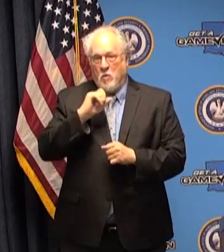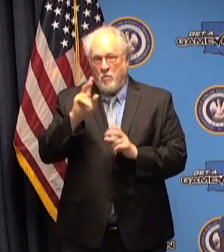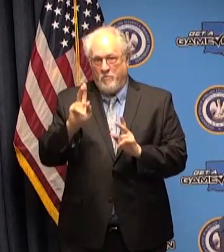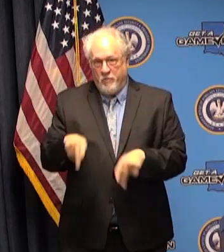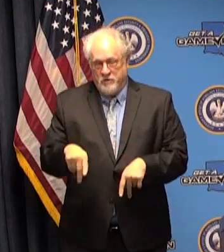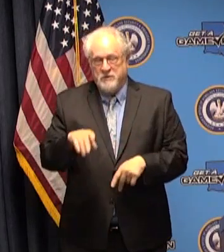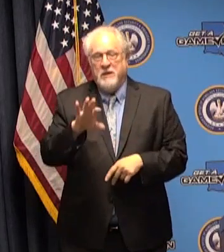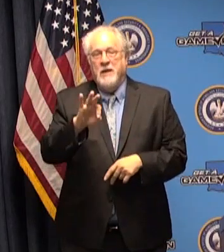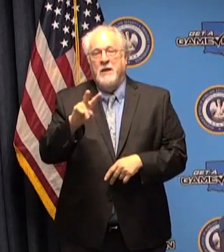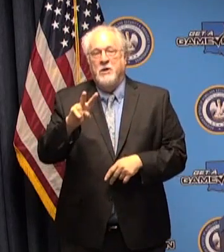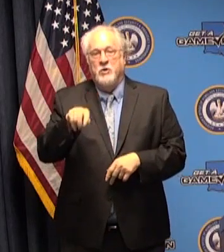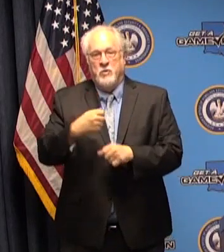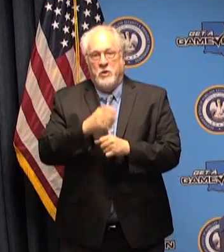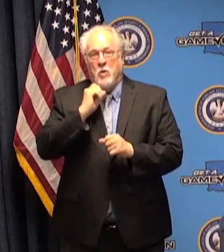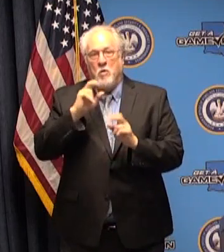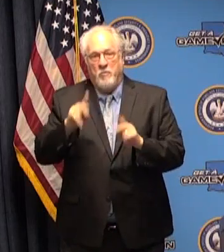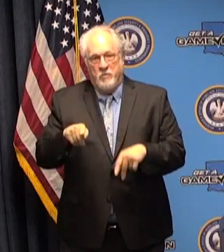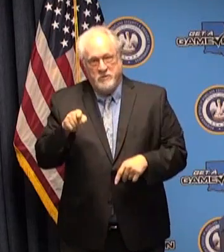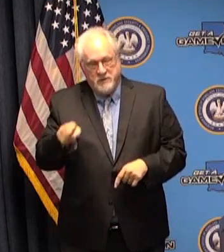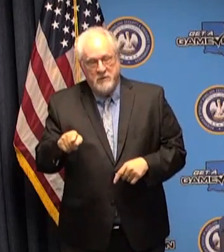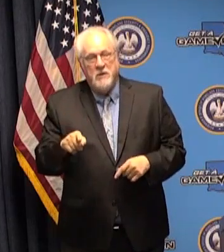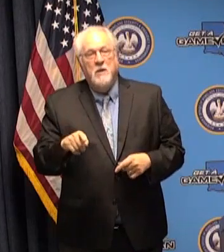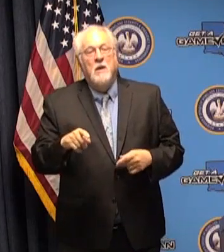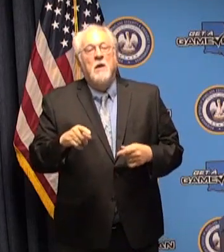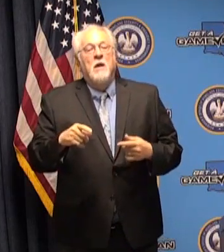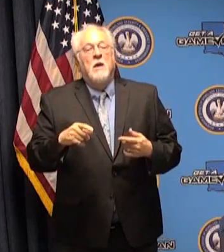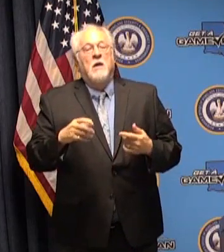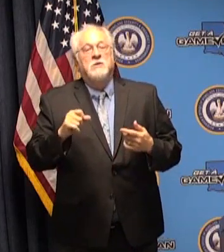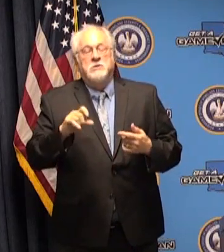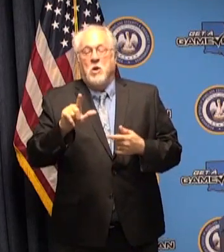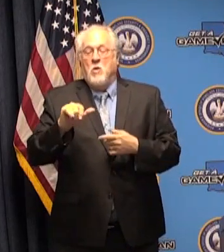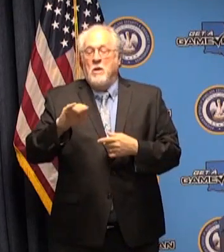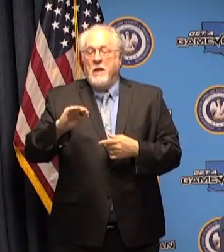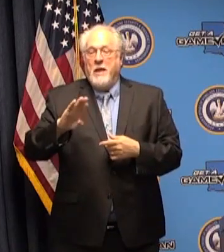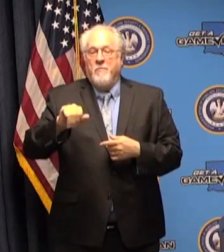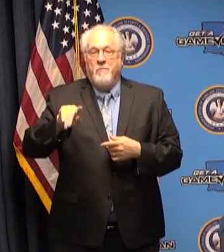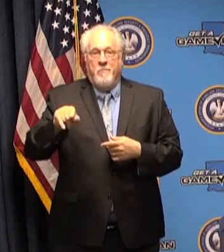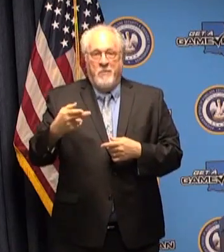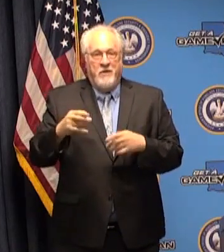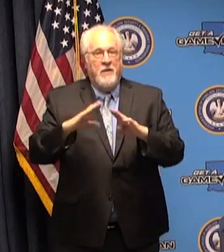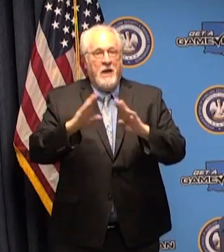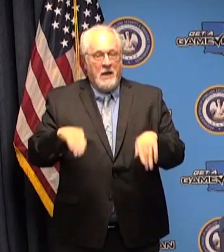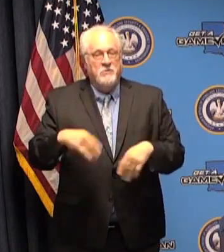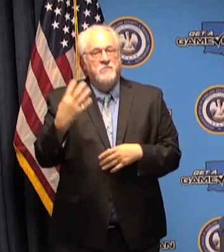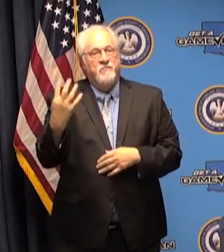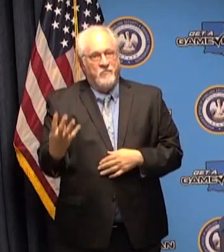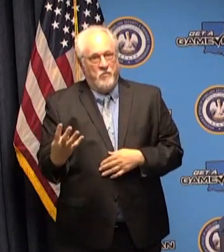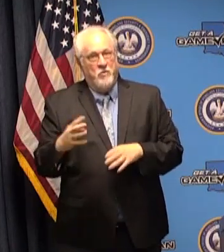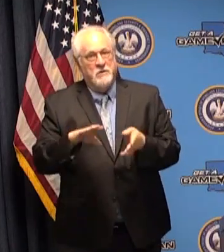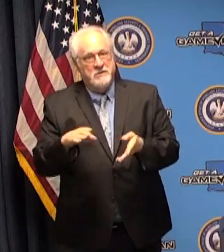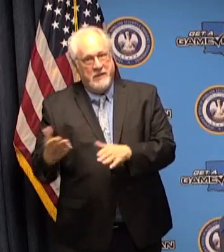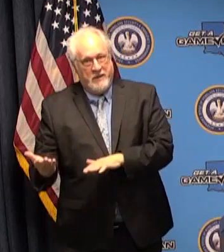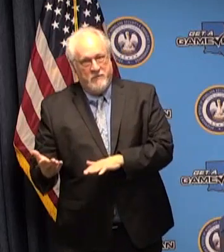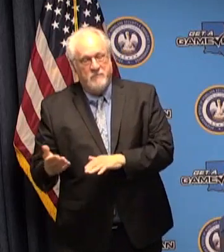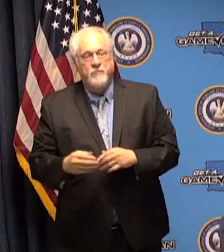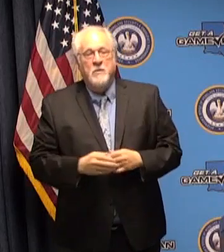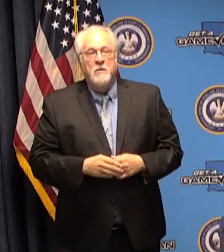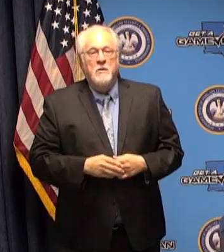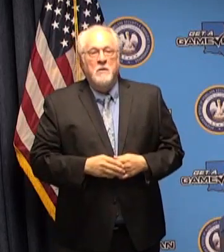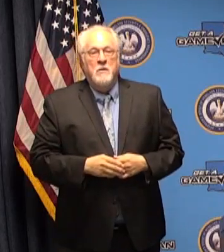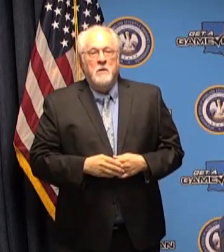a 92-year-old individual, and that brings the number of deaths at Lambeth House to 4. In more